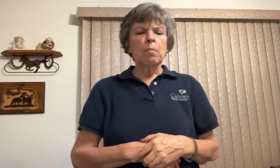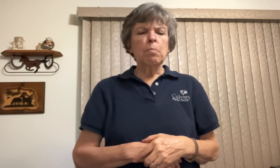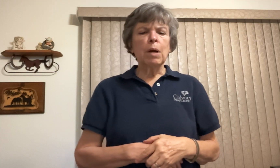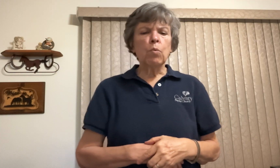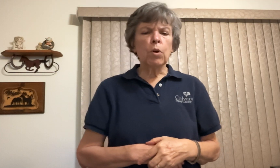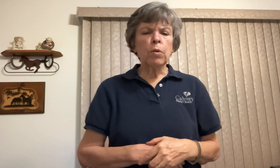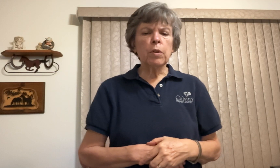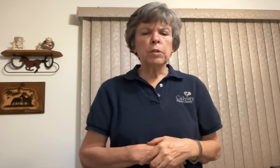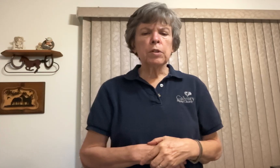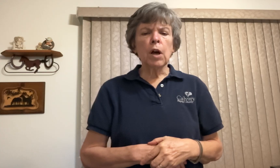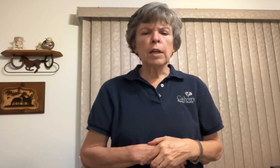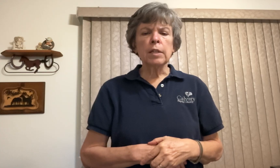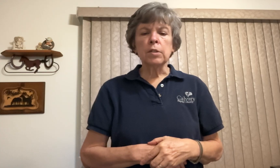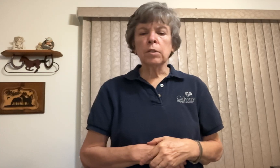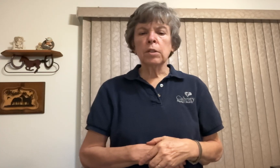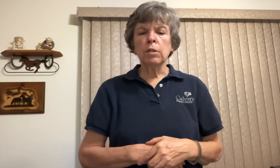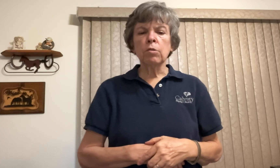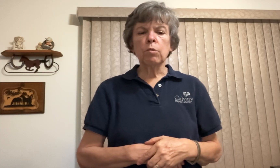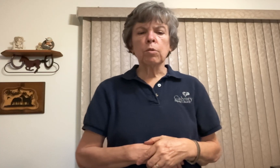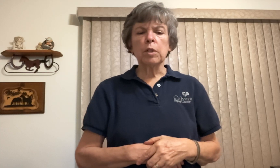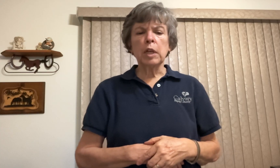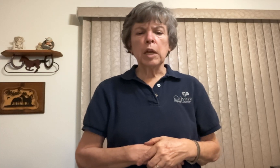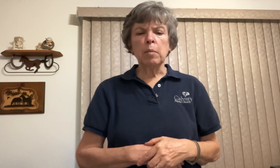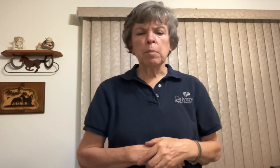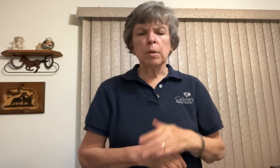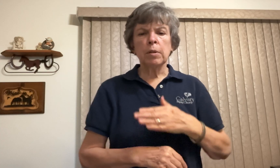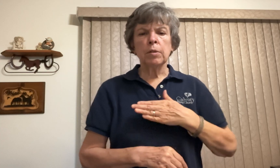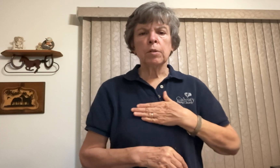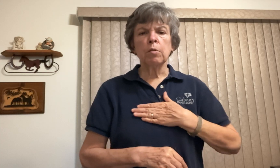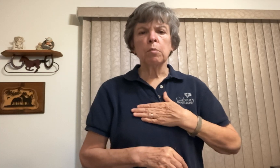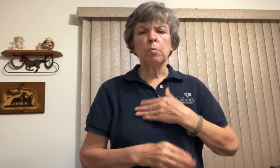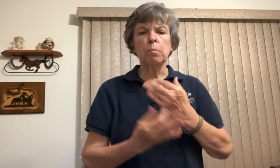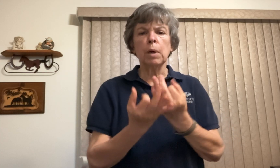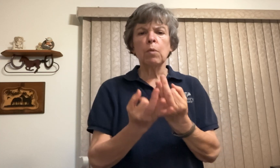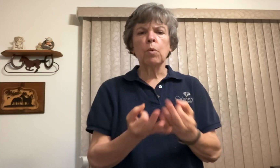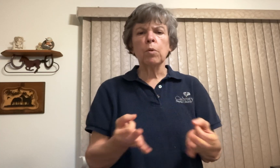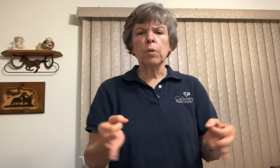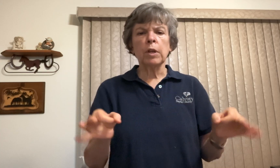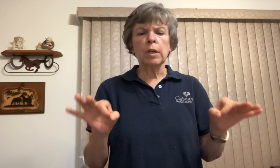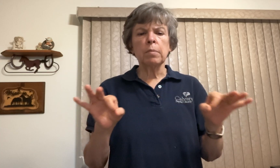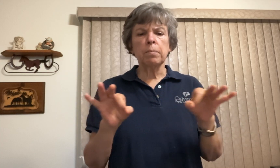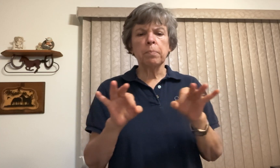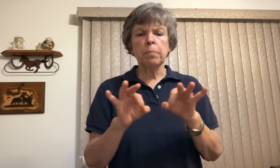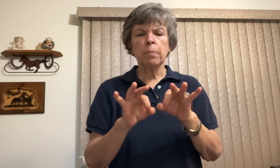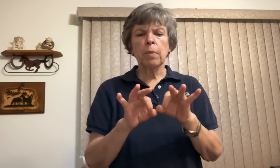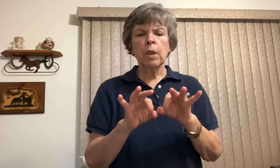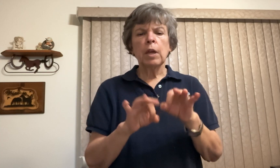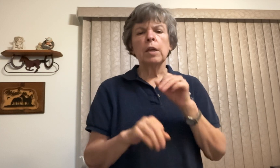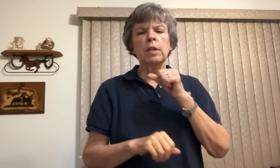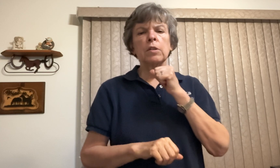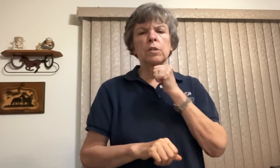My worth is not in skill or name. So my worth again is